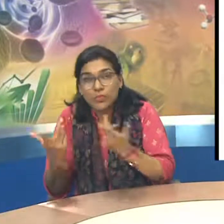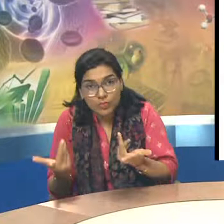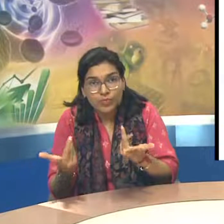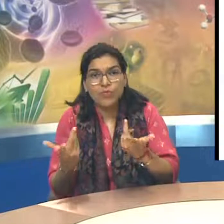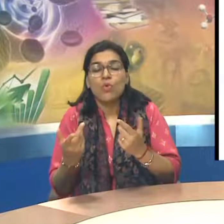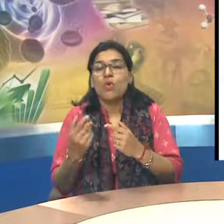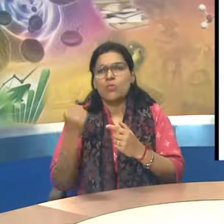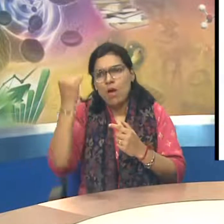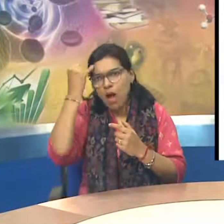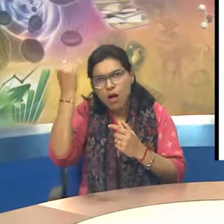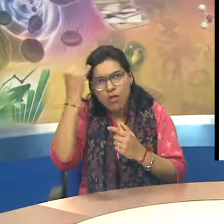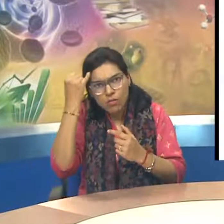communication.